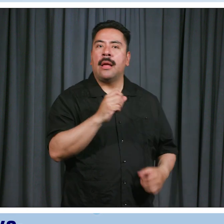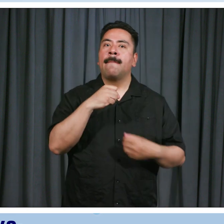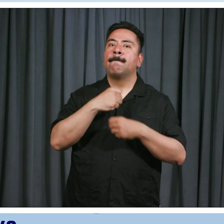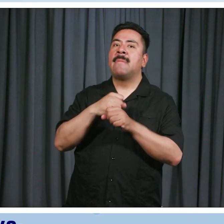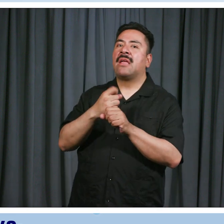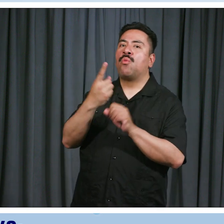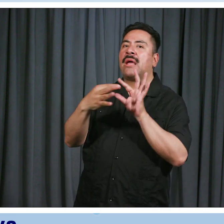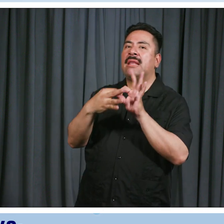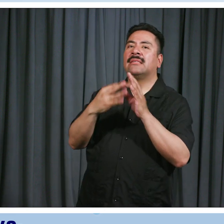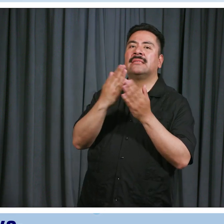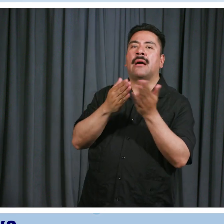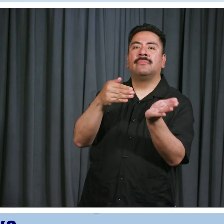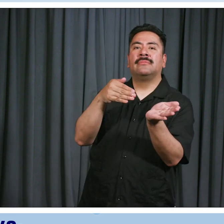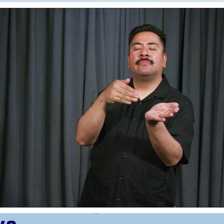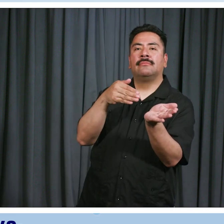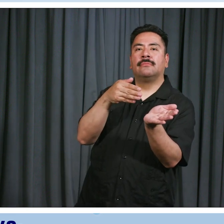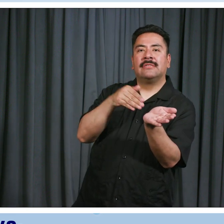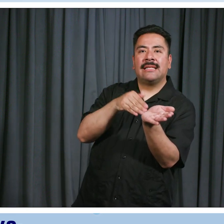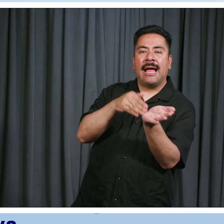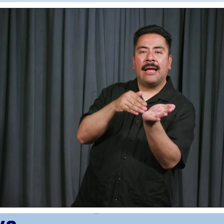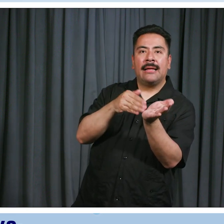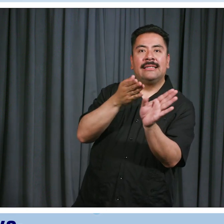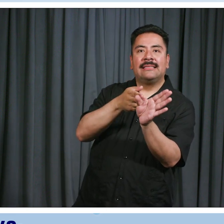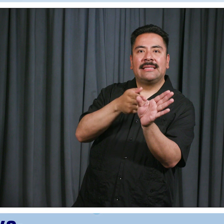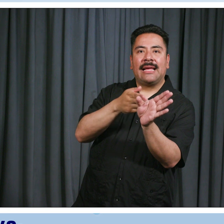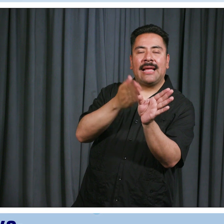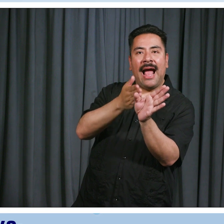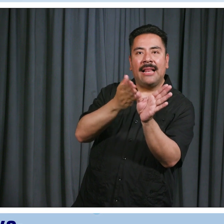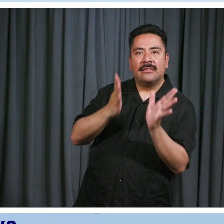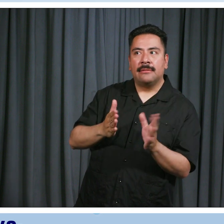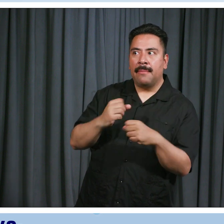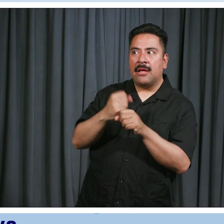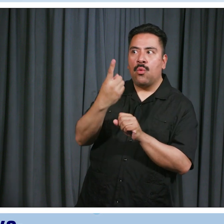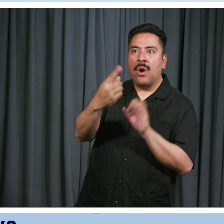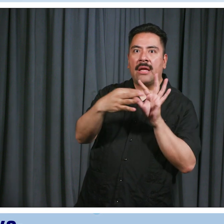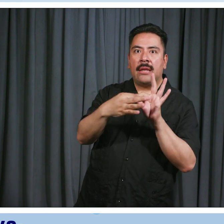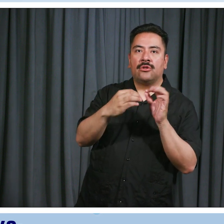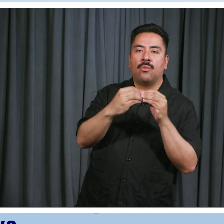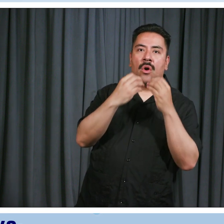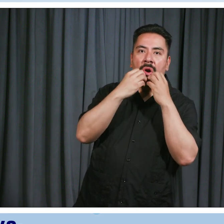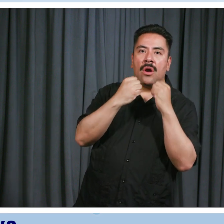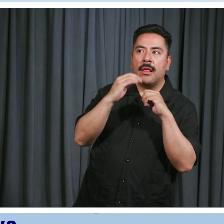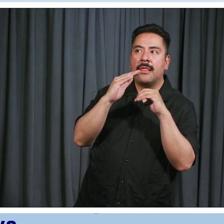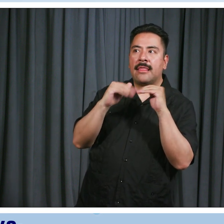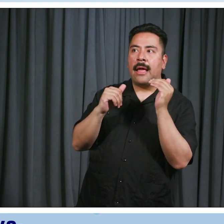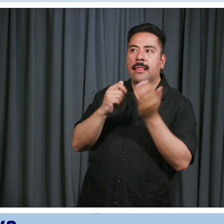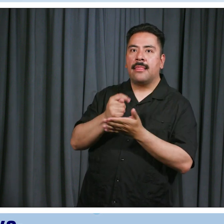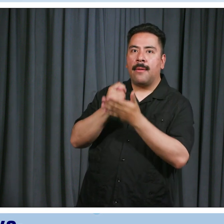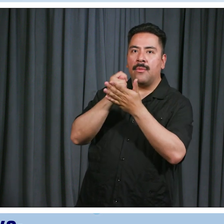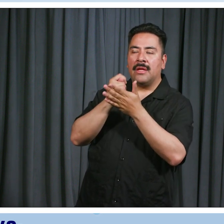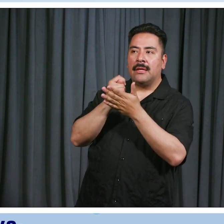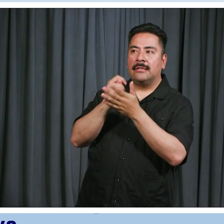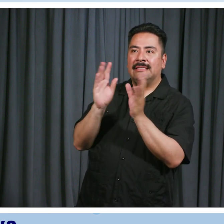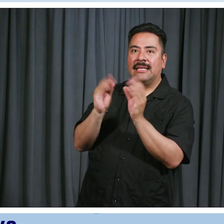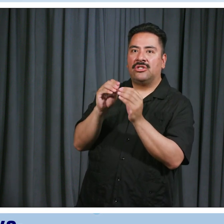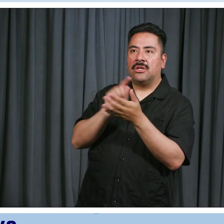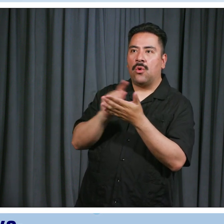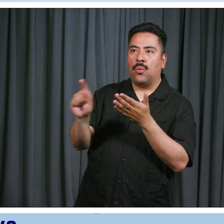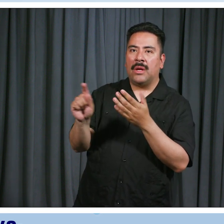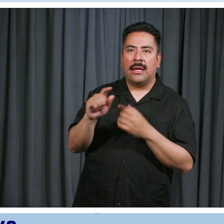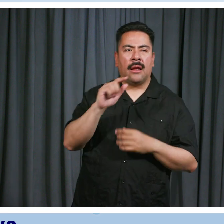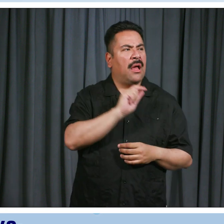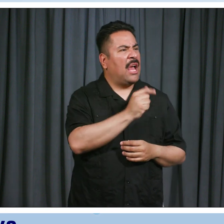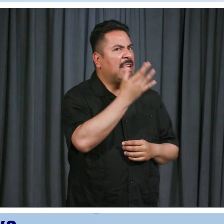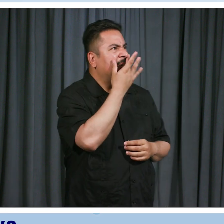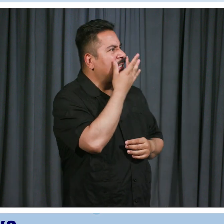some psychologists who actually talk about that one connection being more meaningful than even like a therapy session that week. And